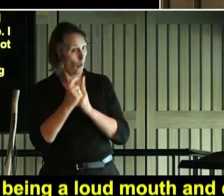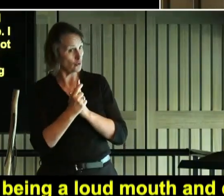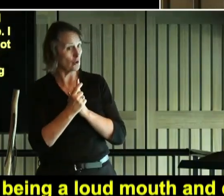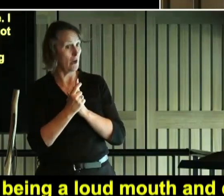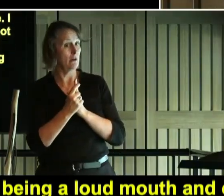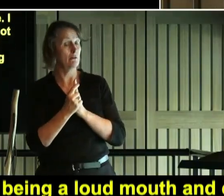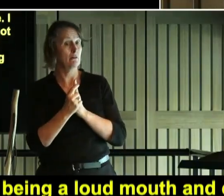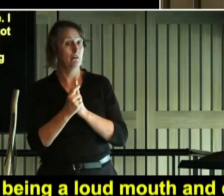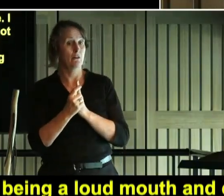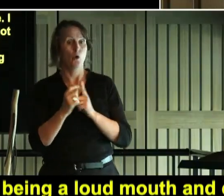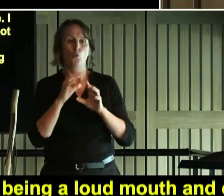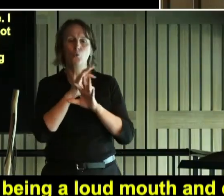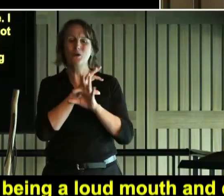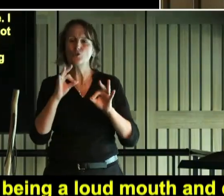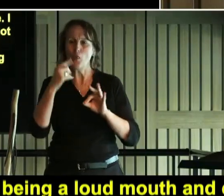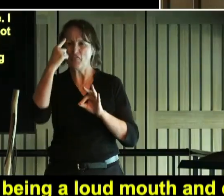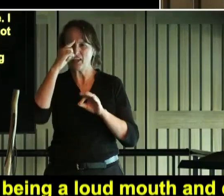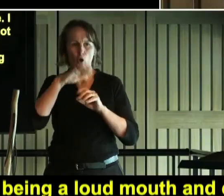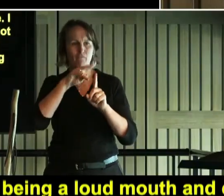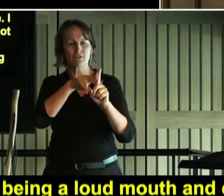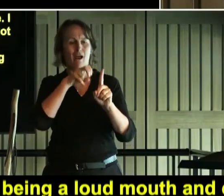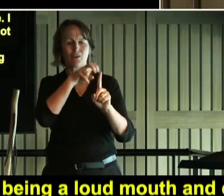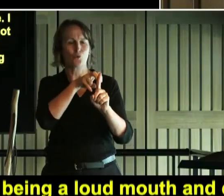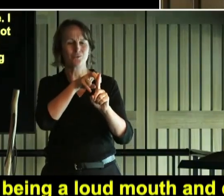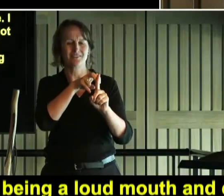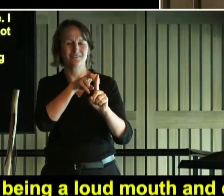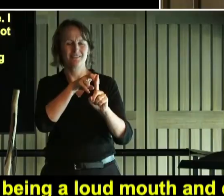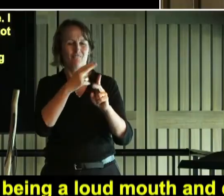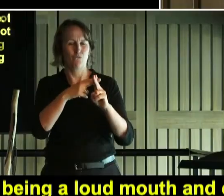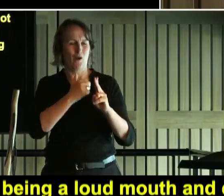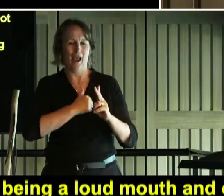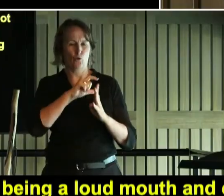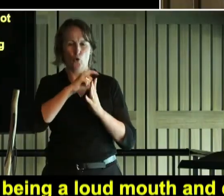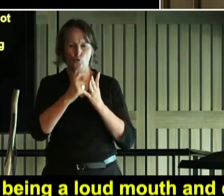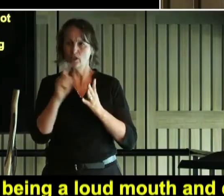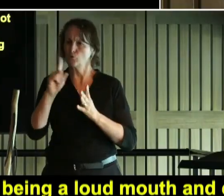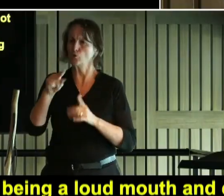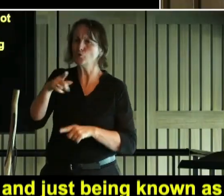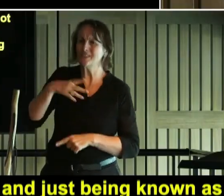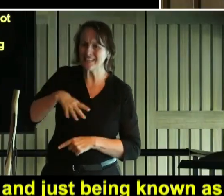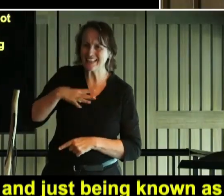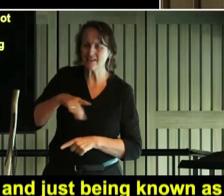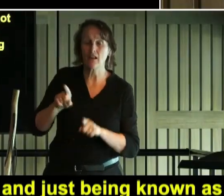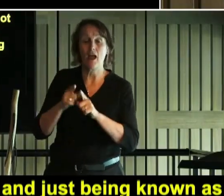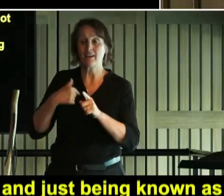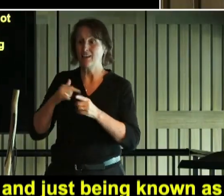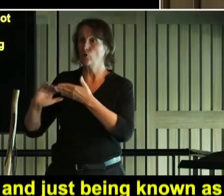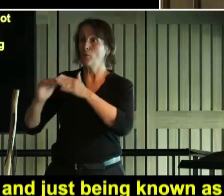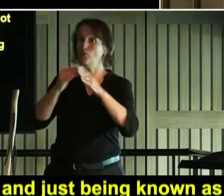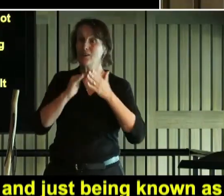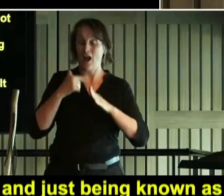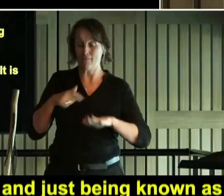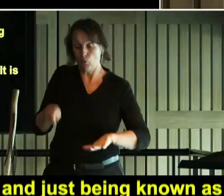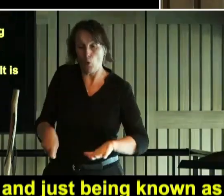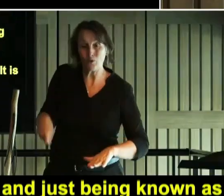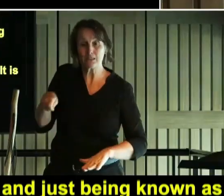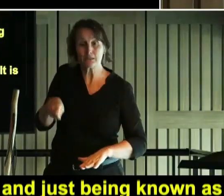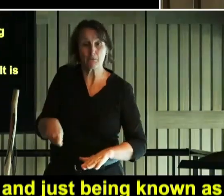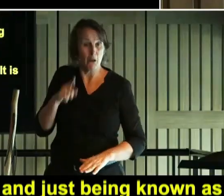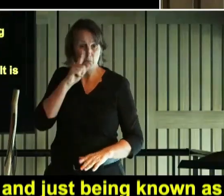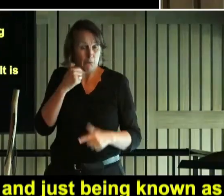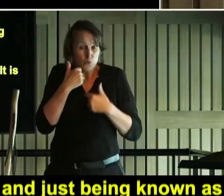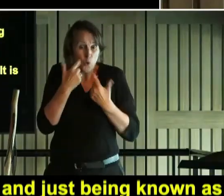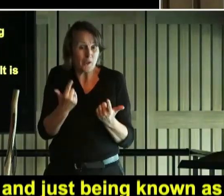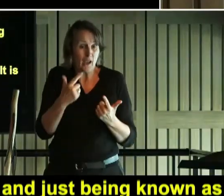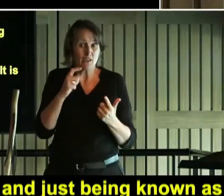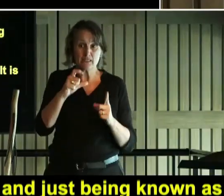we're not a diagnosis-based culture in Indigenous culture, it's needs-based. I go out in the community with my walking stick and no one cares whether I have cerebral